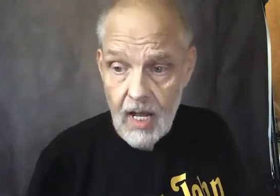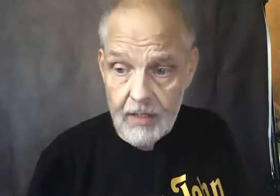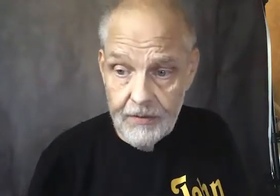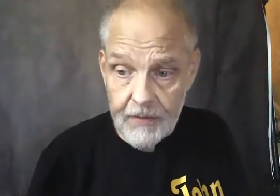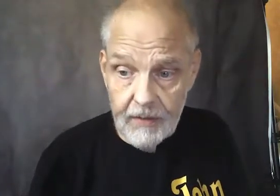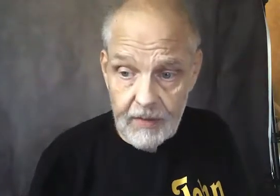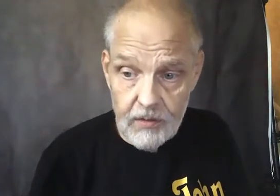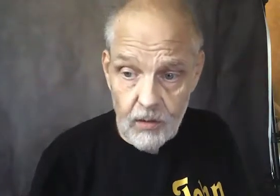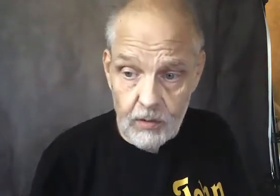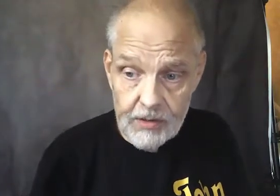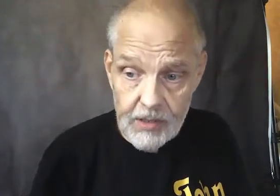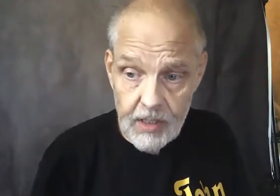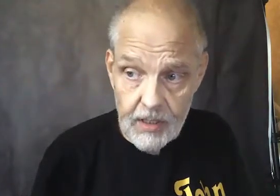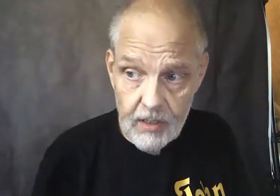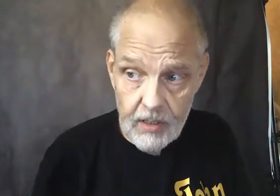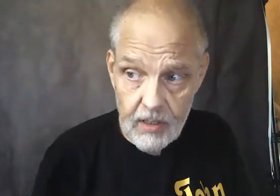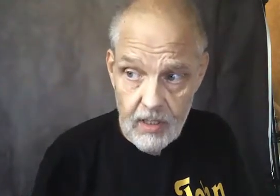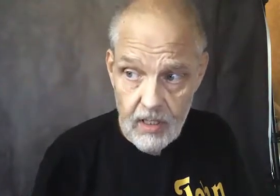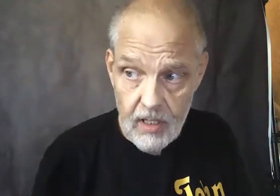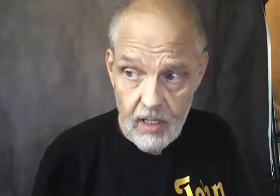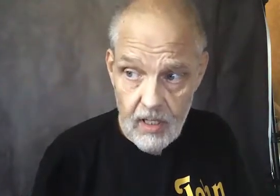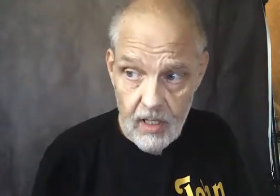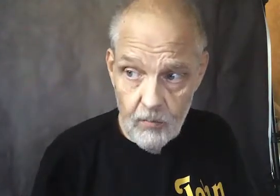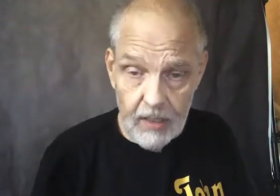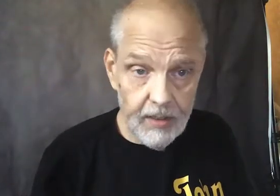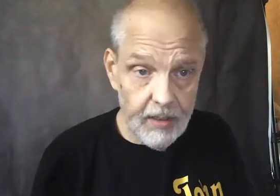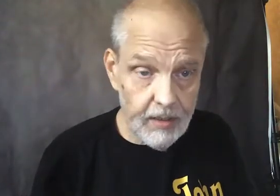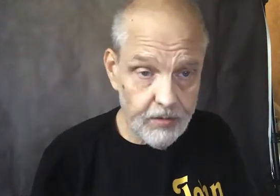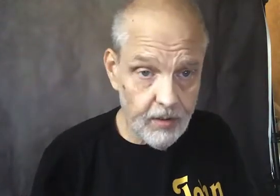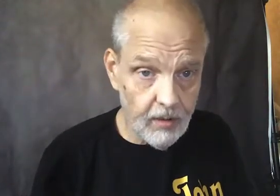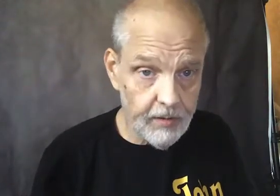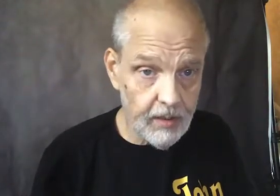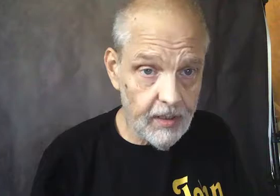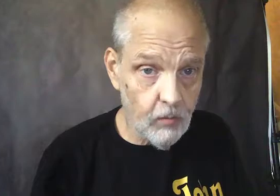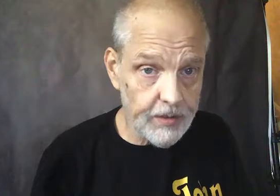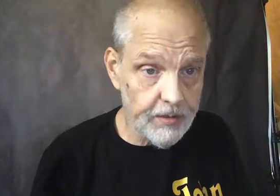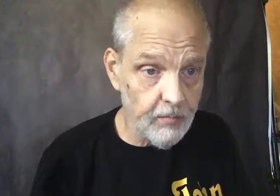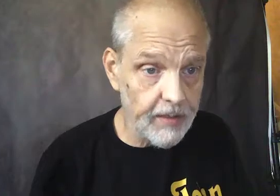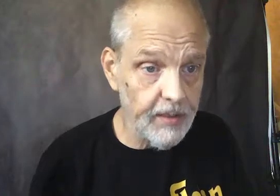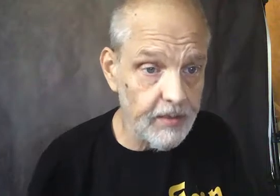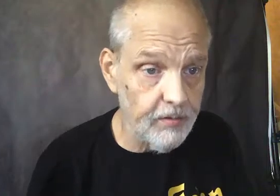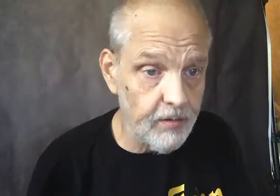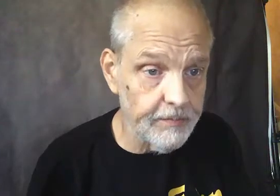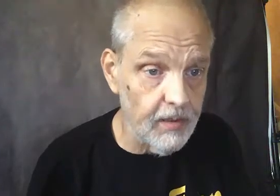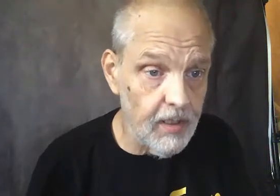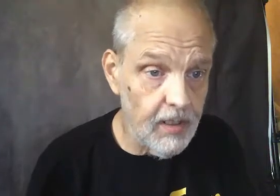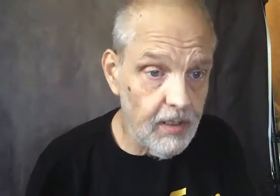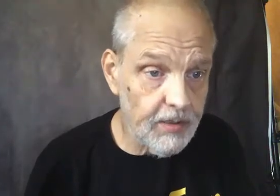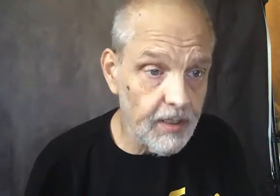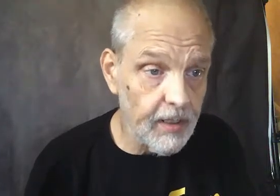I think that's all I want to say about the history of it. Any questions about the history of sign